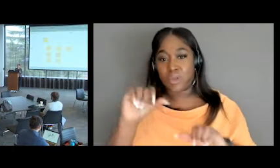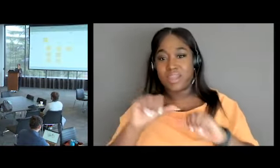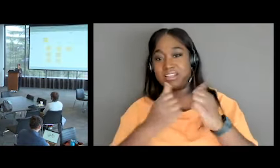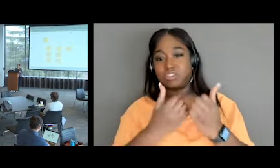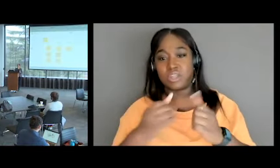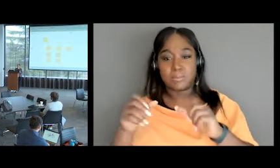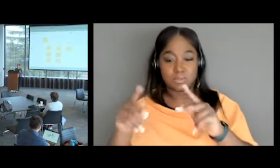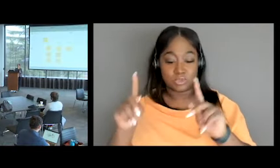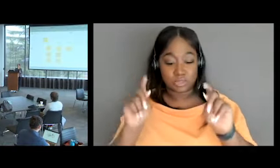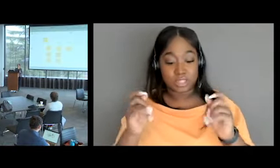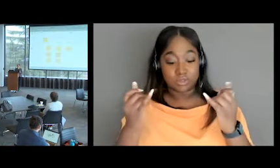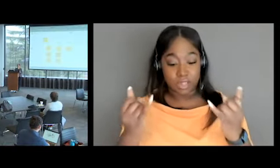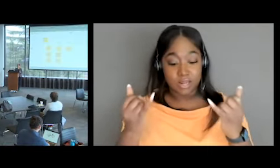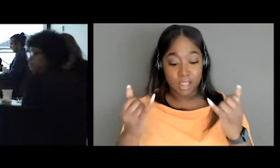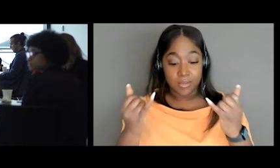Thank you.